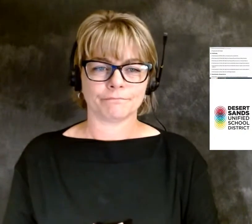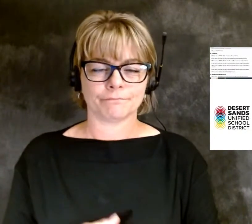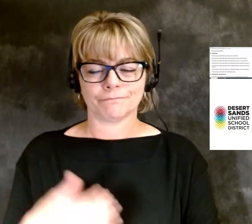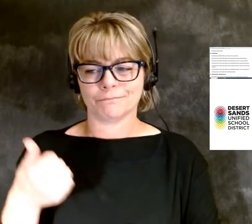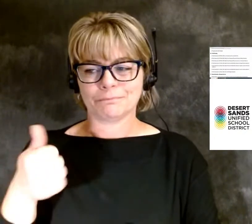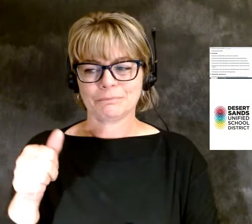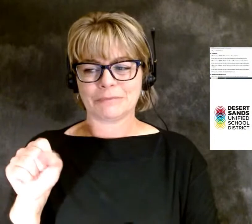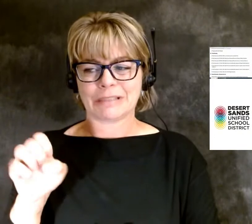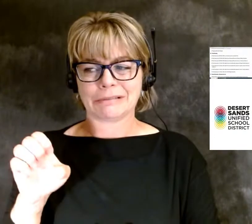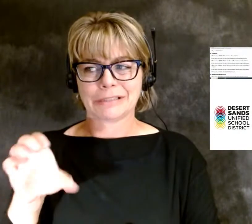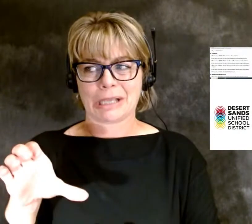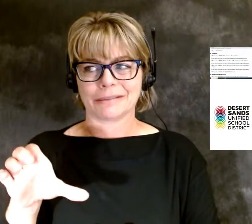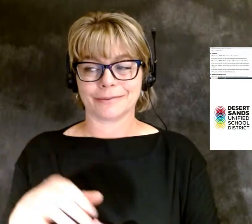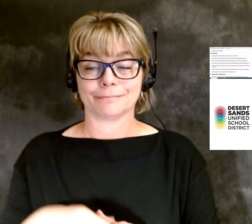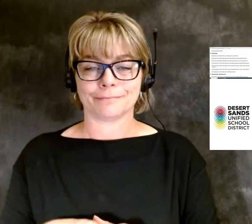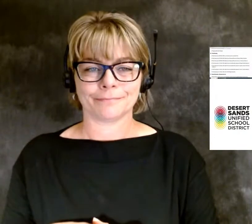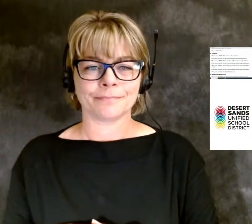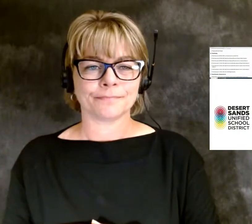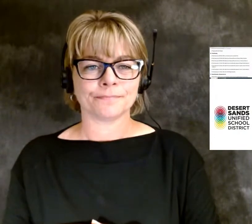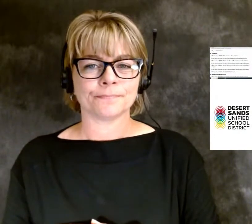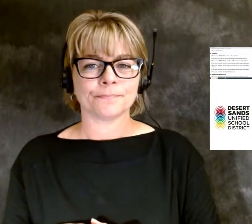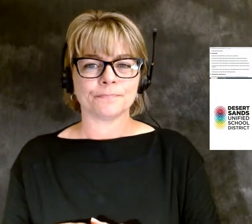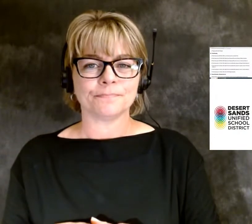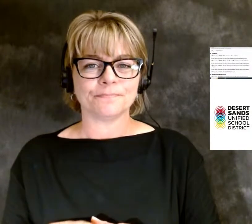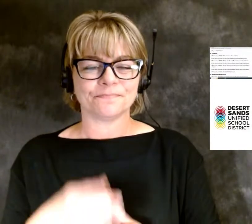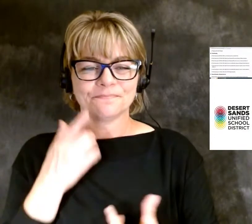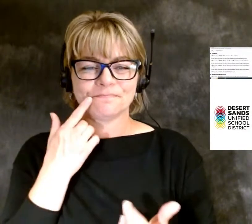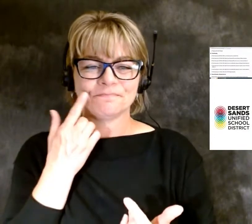seconds. Okay.